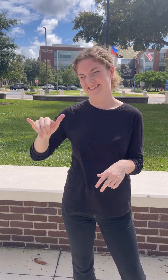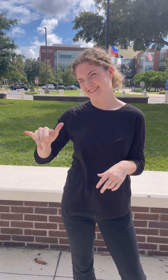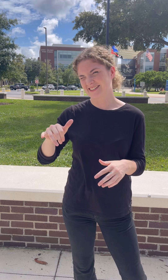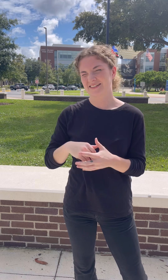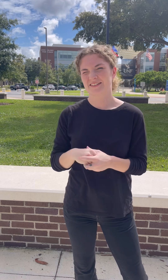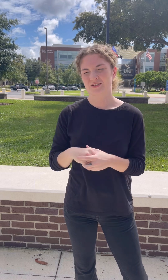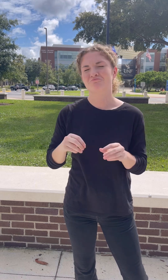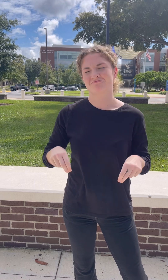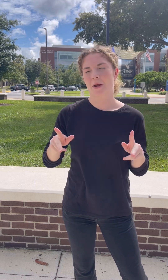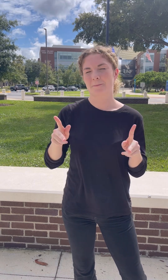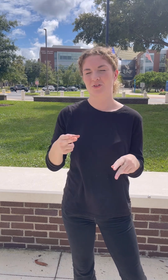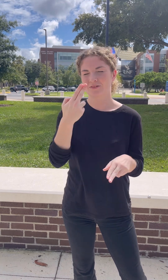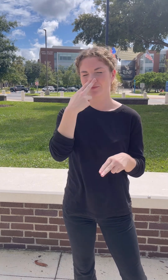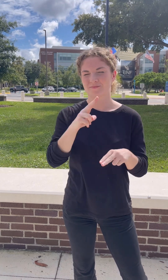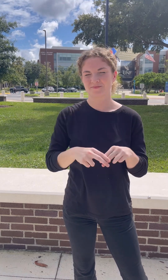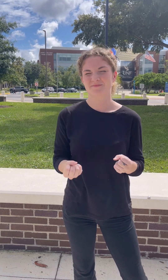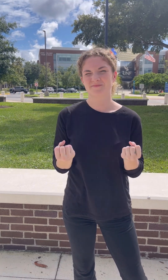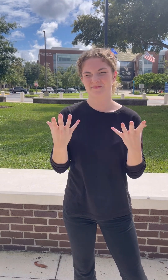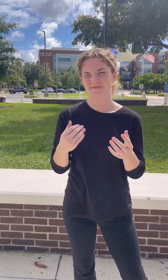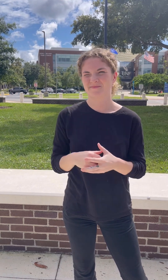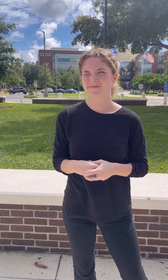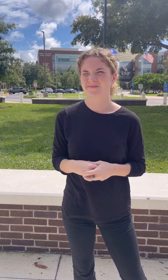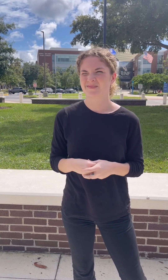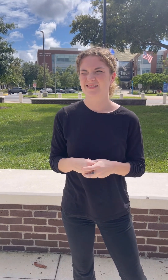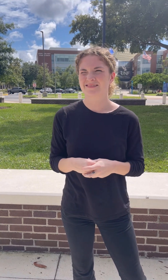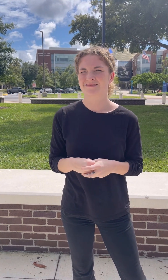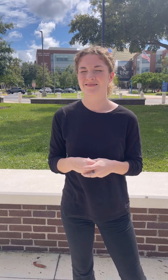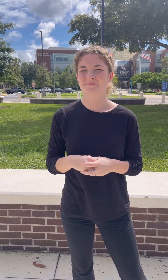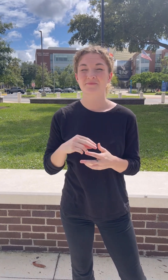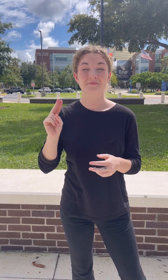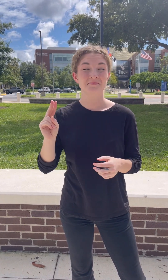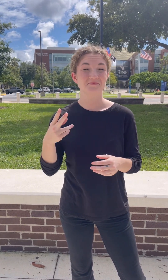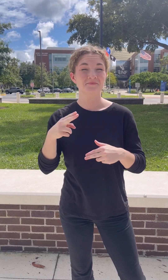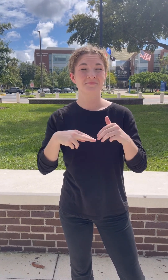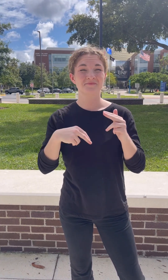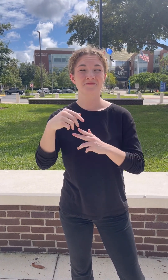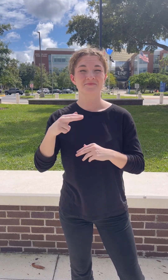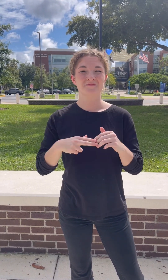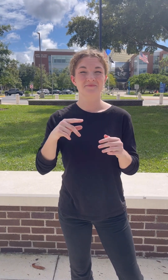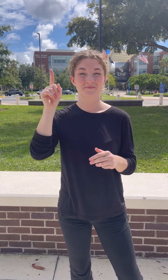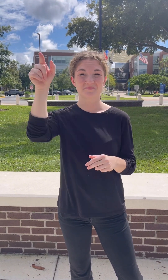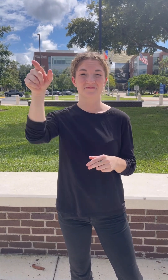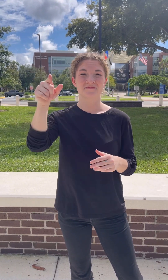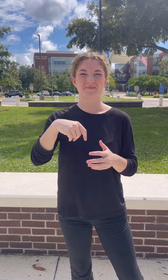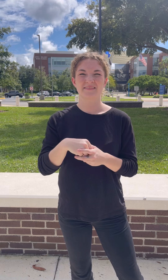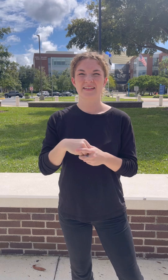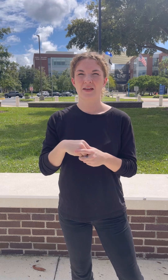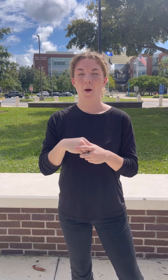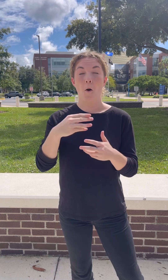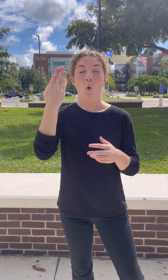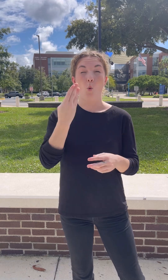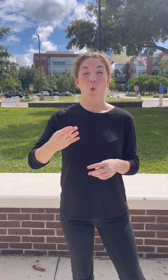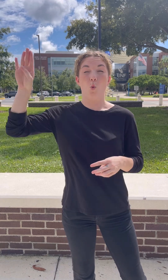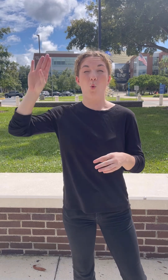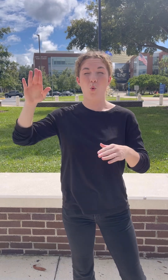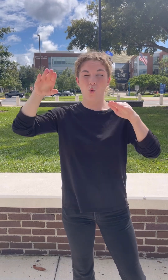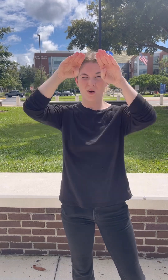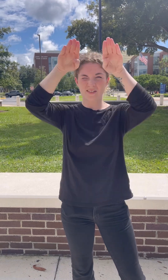campus. The second building I'll talk about is right behind me with the bright blue roof. The UNF Fieldhouse is